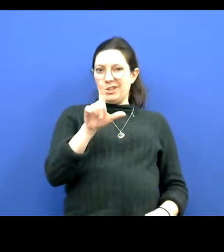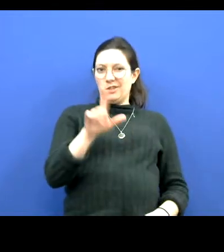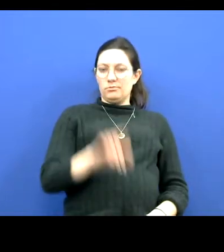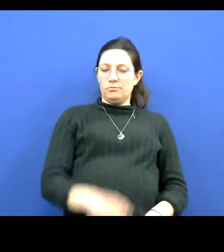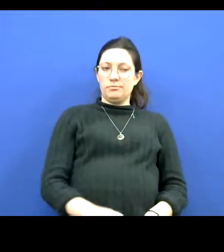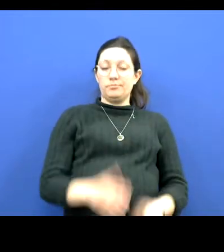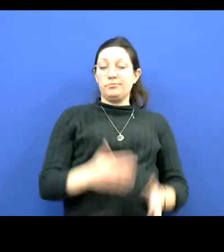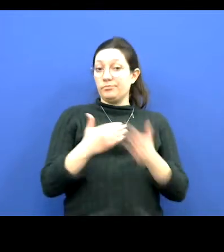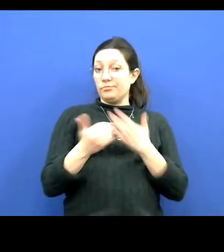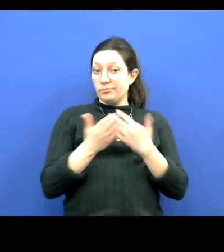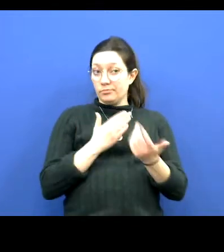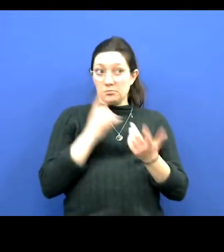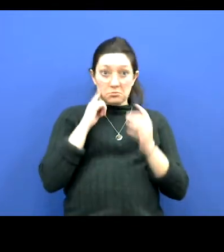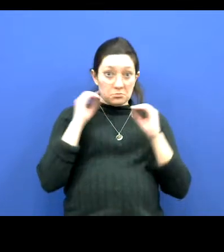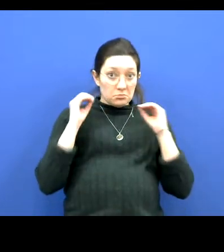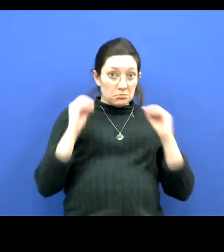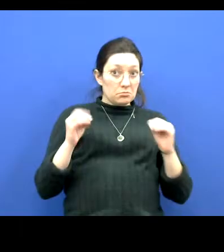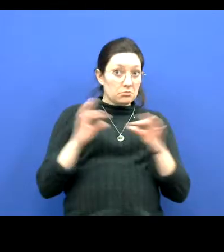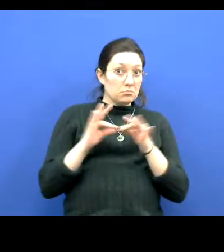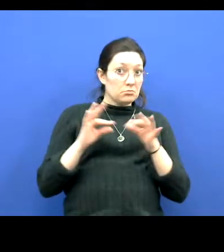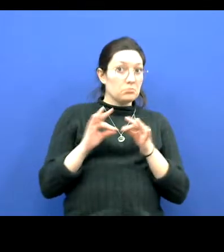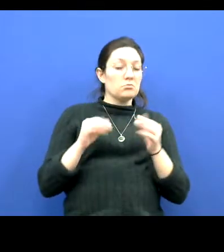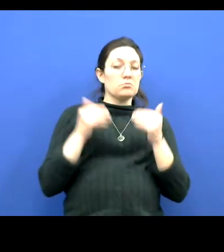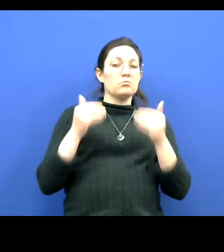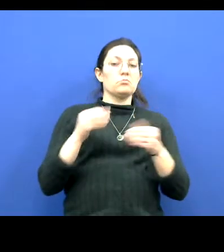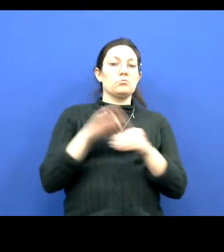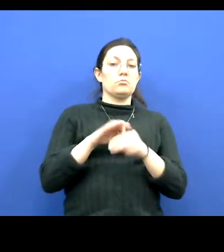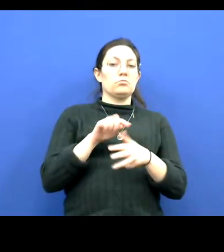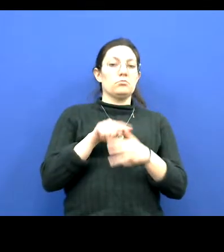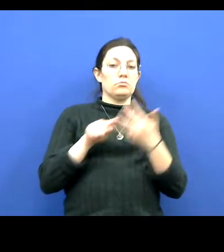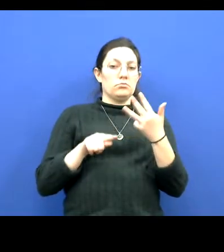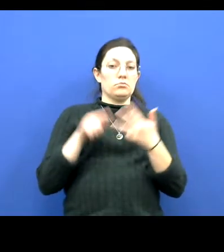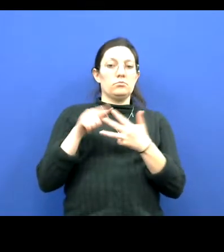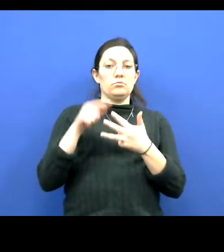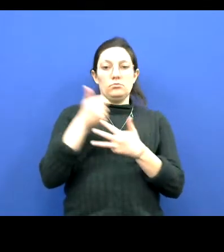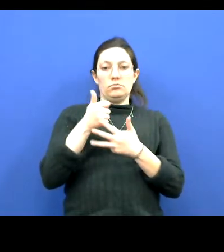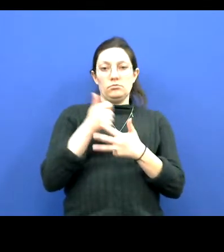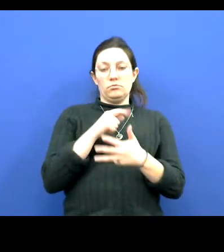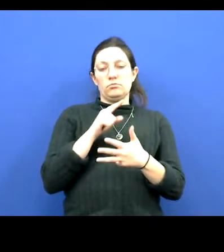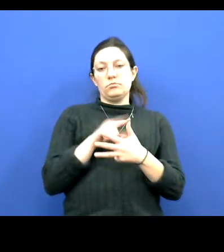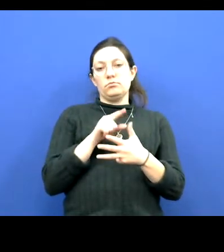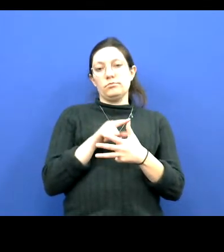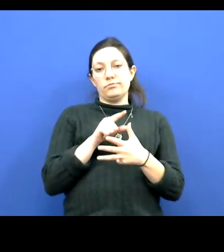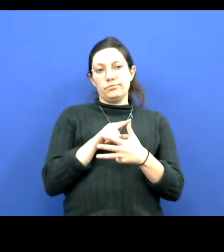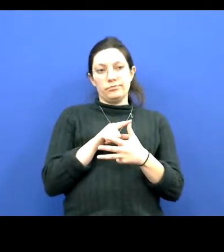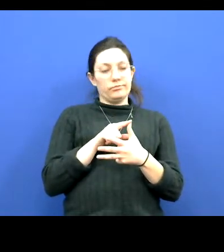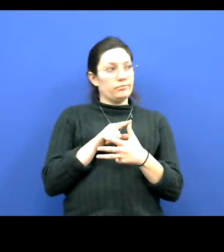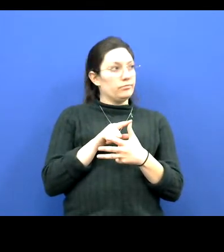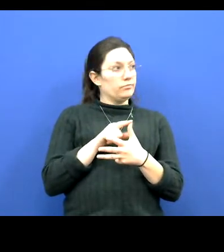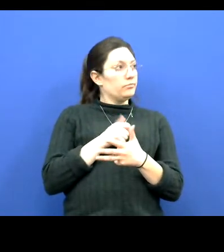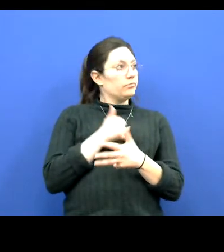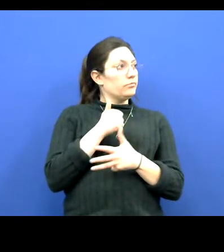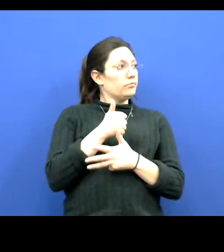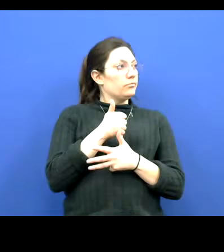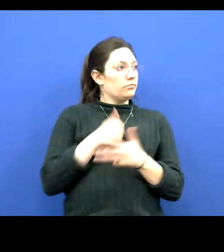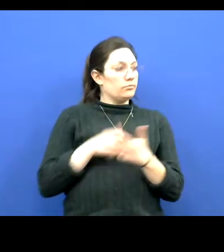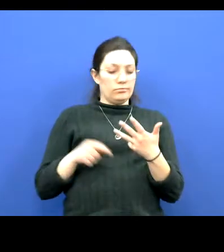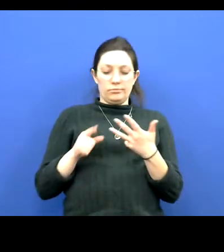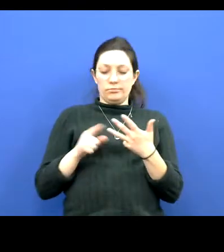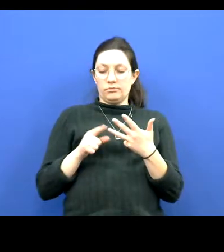Hearing and seeing none, please call the roll. Councilmember Page, Aye. Councilmember Blanca,